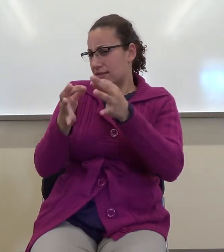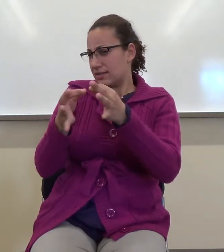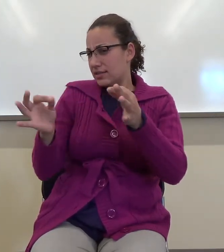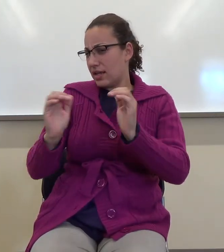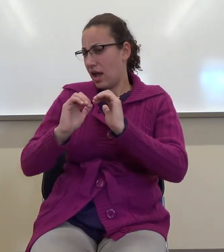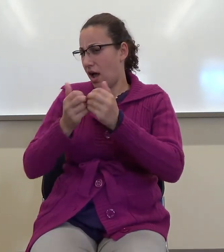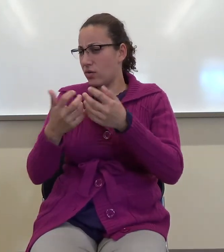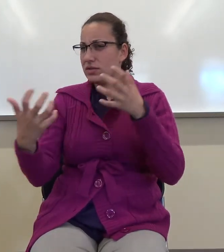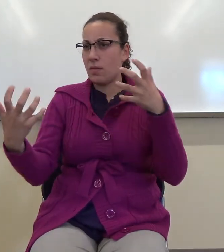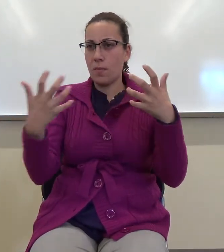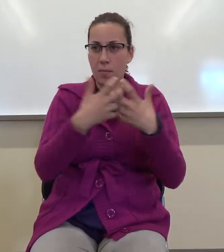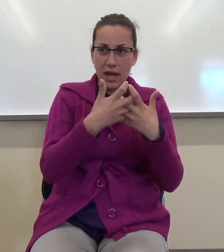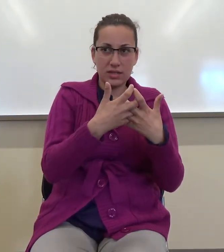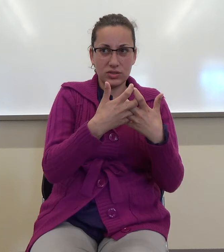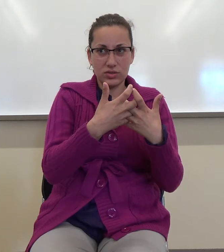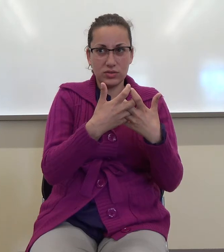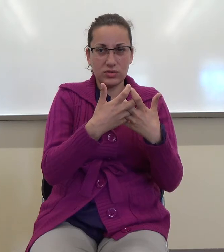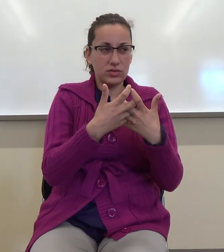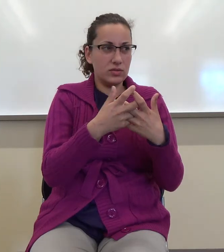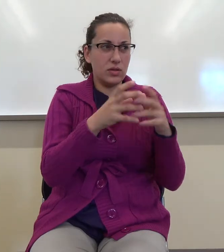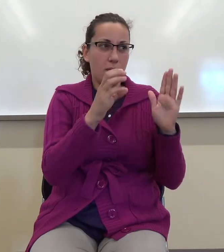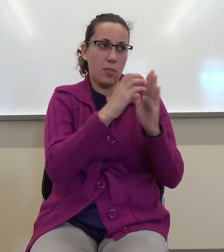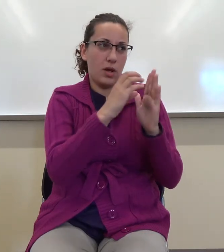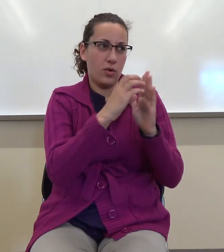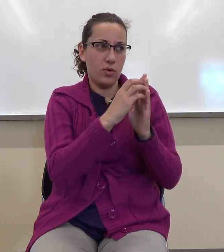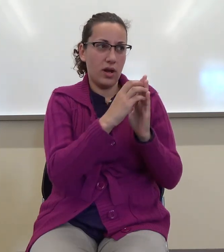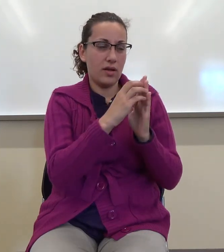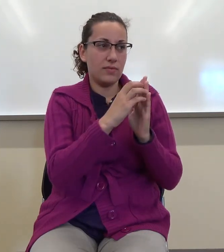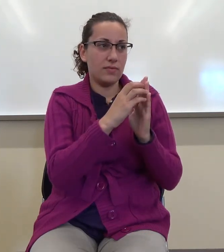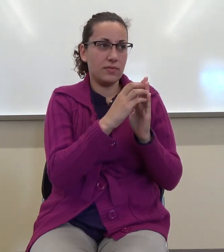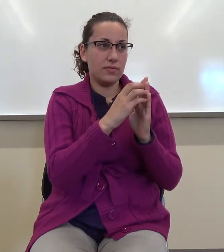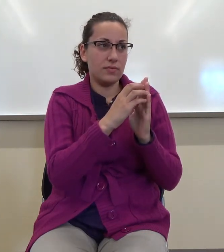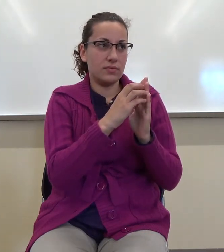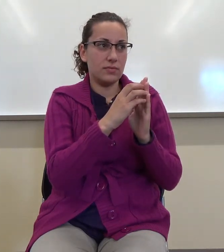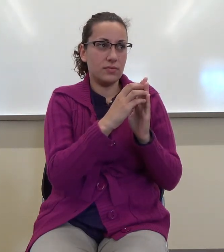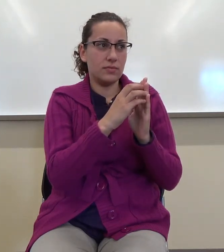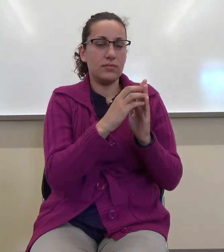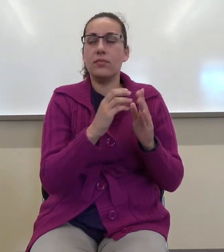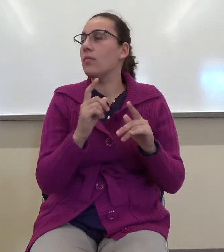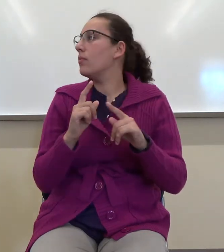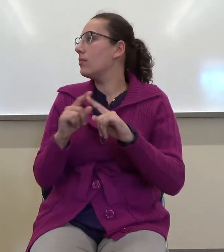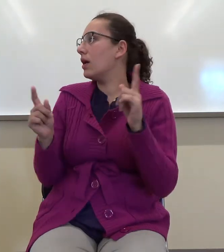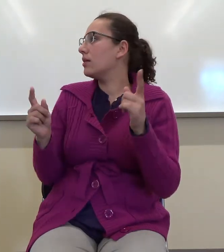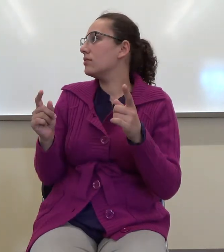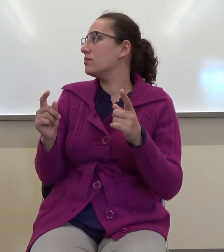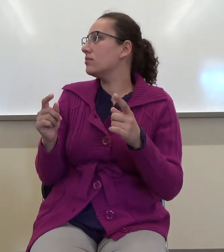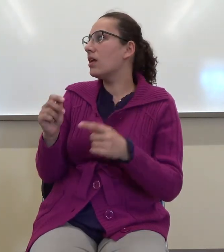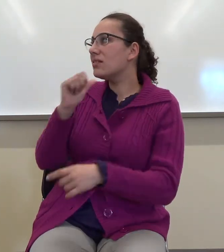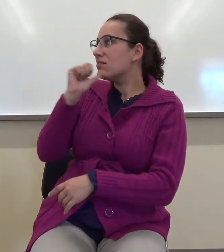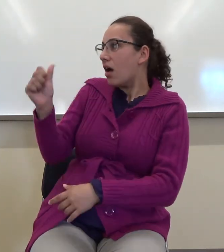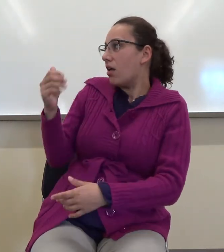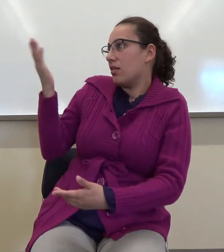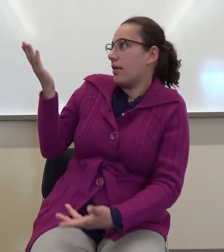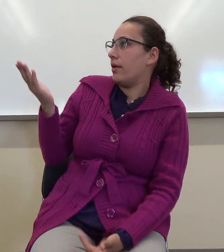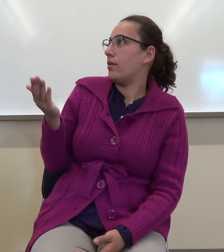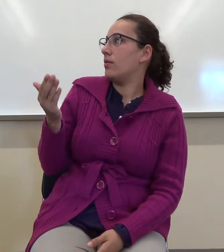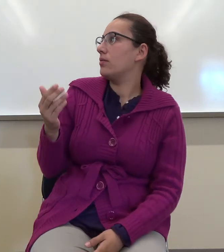yeah, but I think maybe you're right, it's not. That was my initial question as I read it, to write those